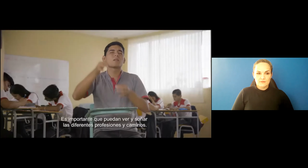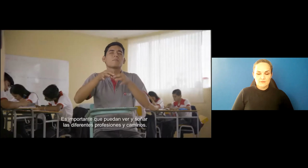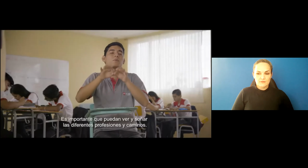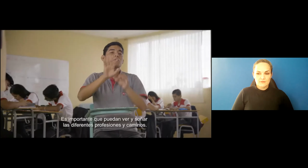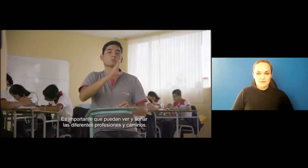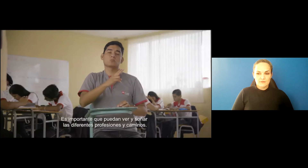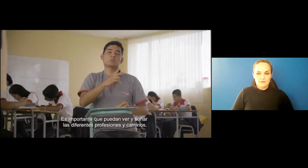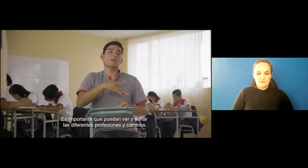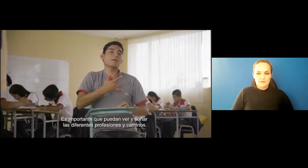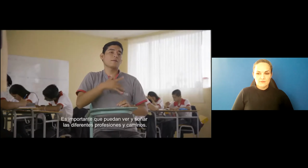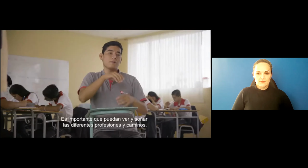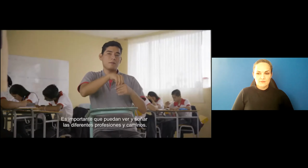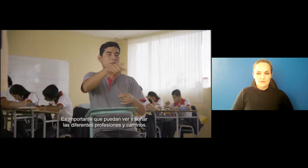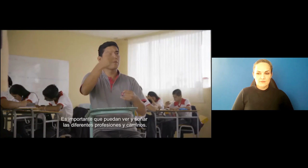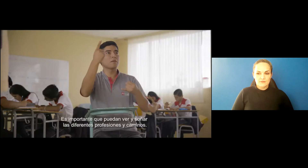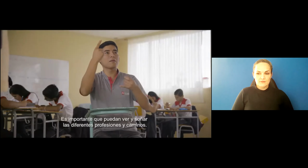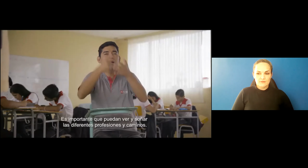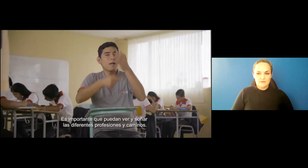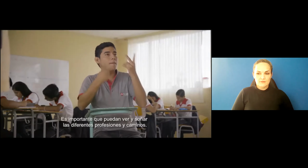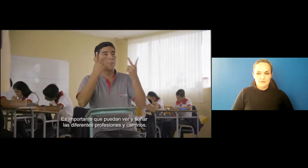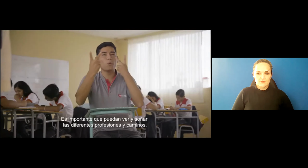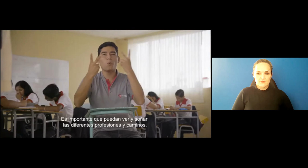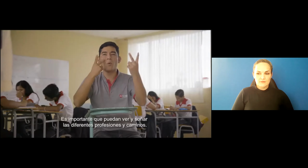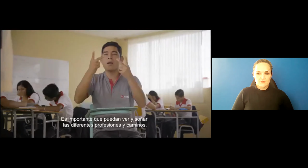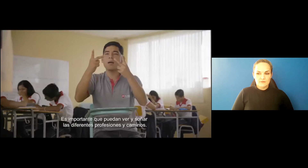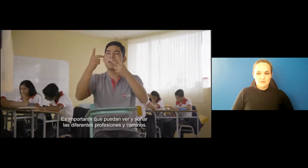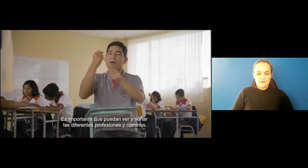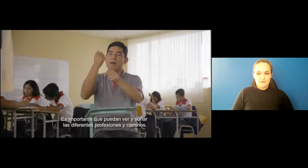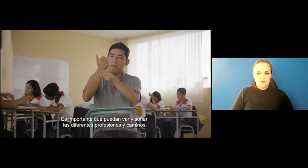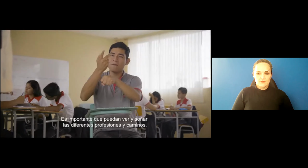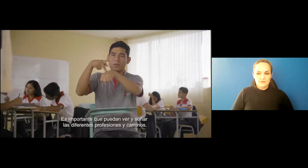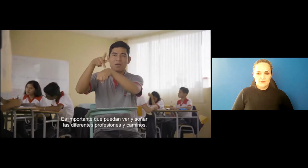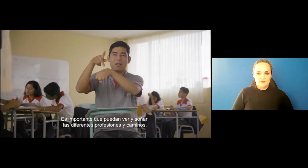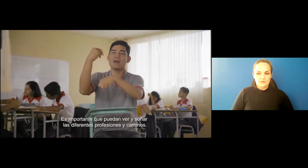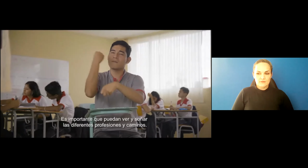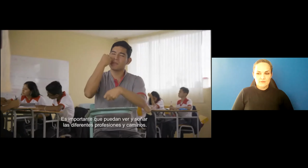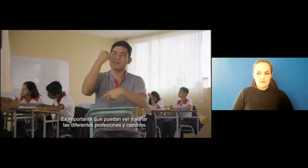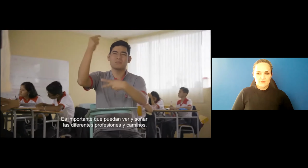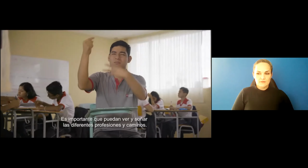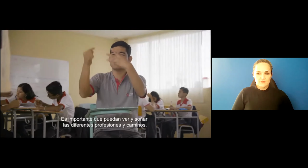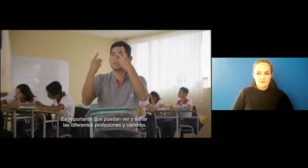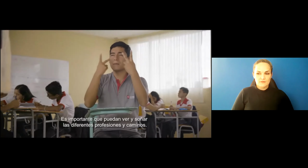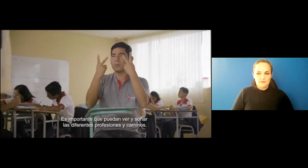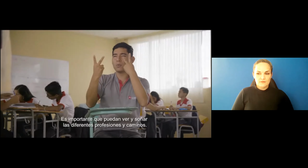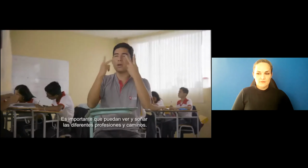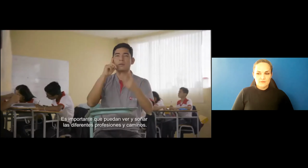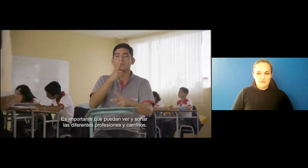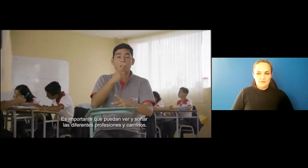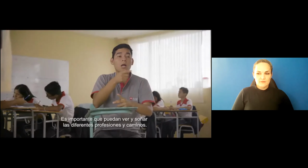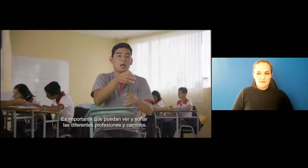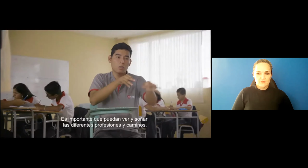It's important that they see and dream about different professions and pathways.